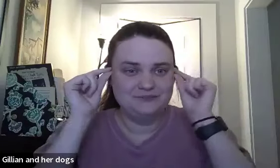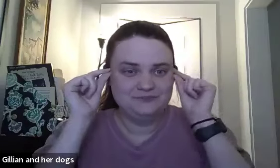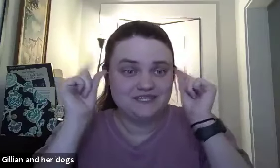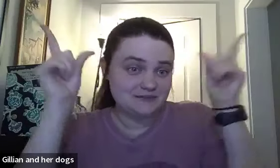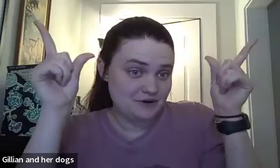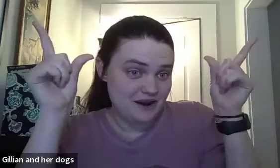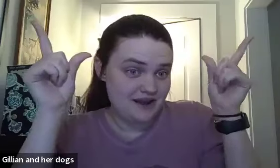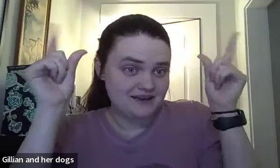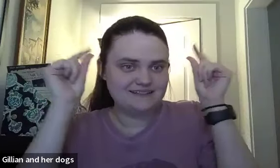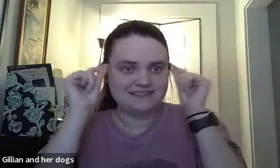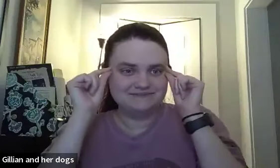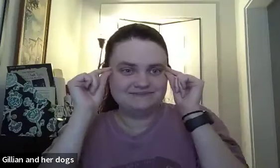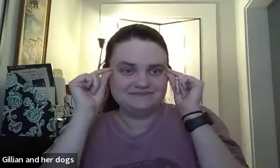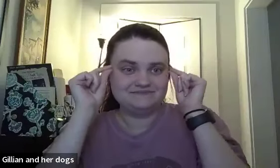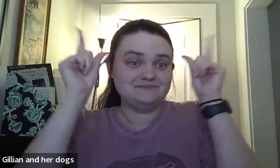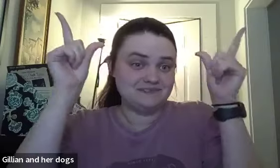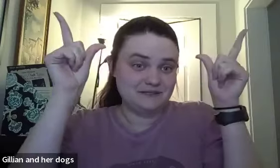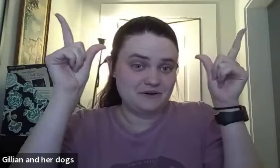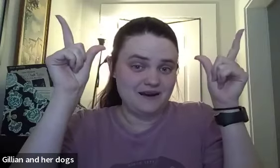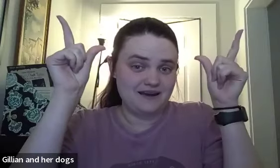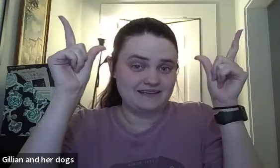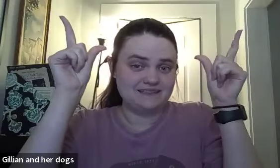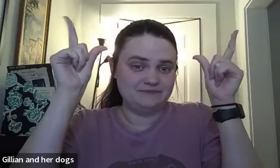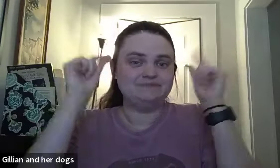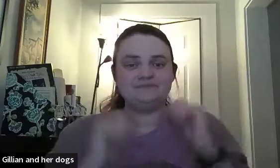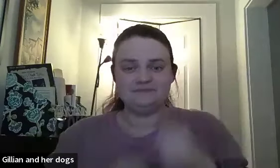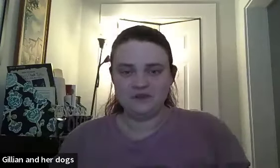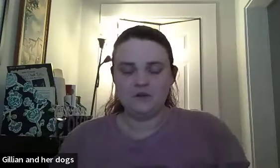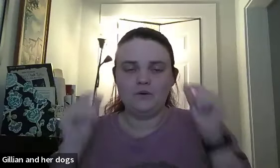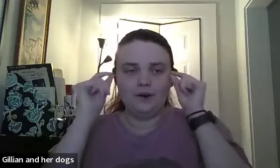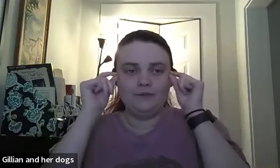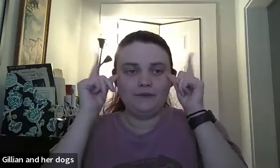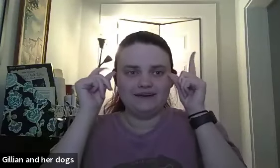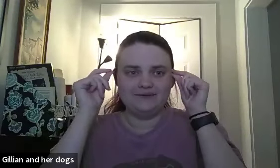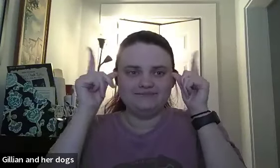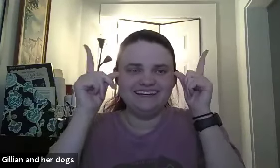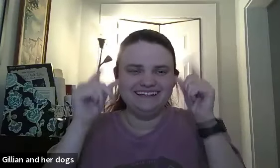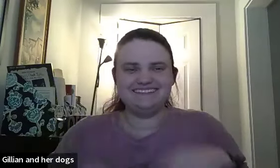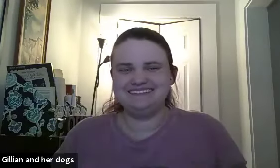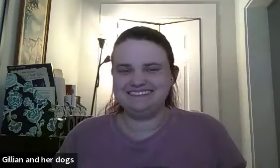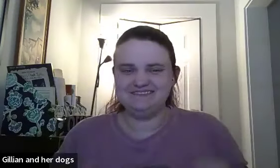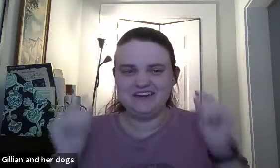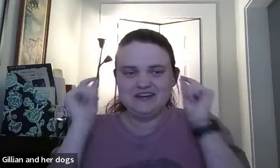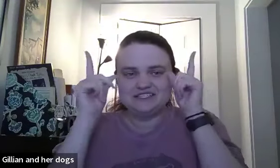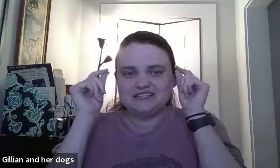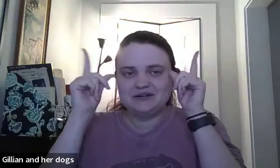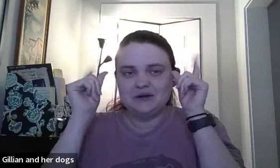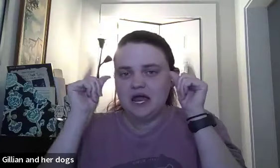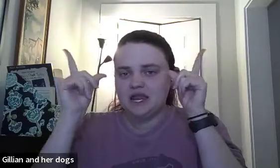So surprise, surprise, or our wake up. Just a little,